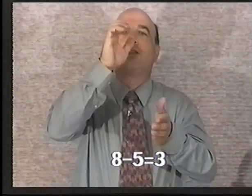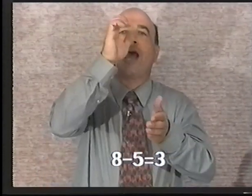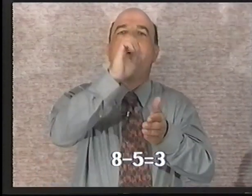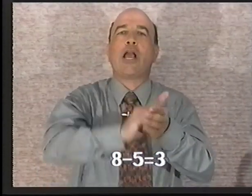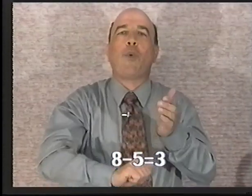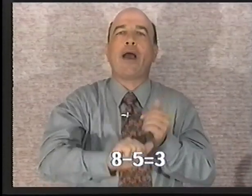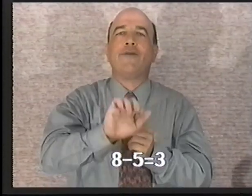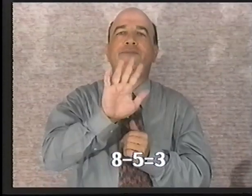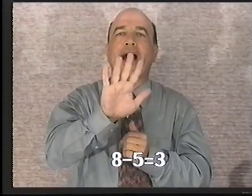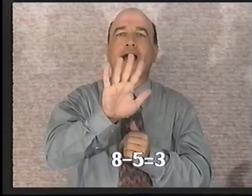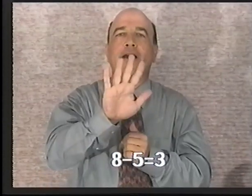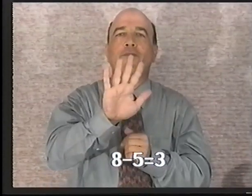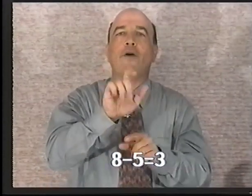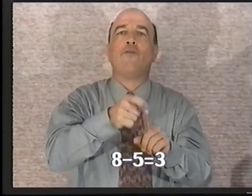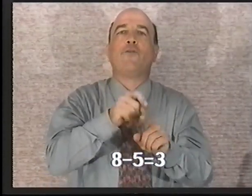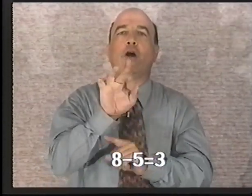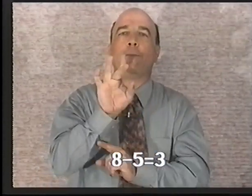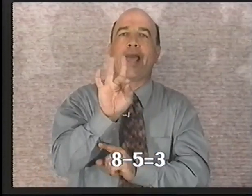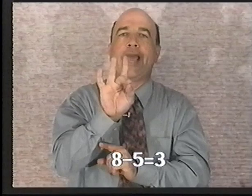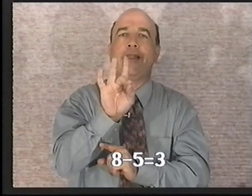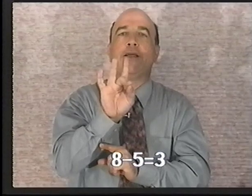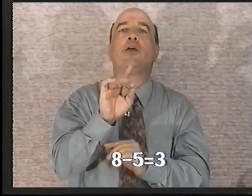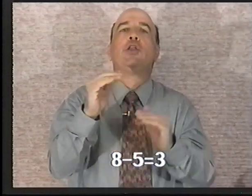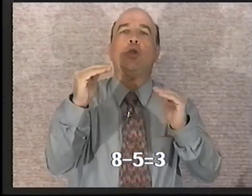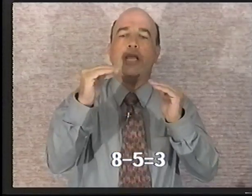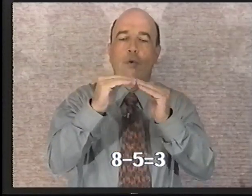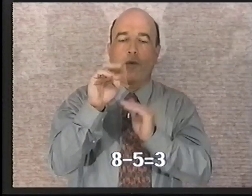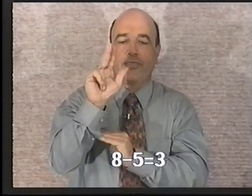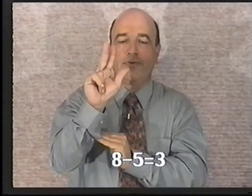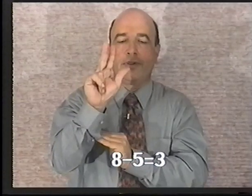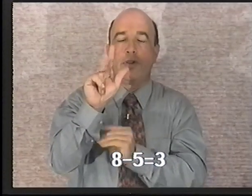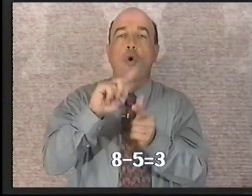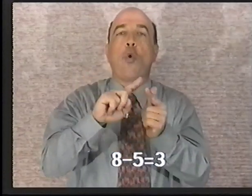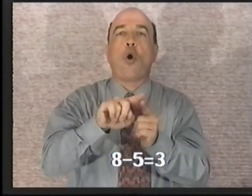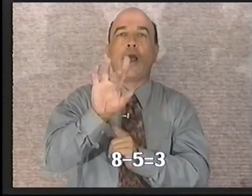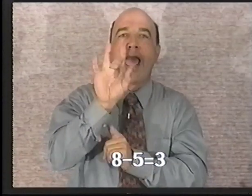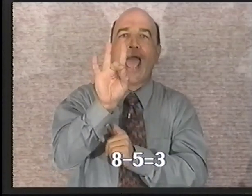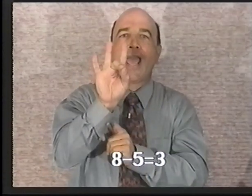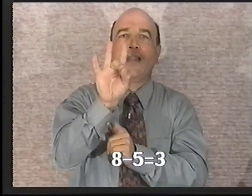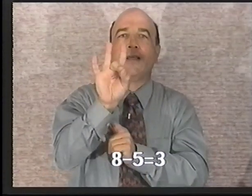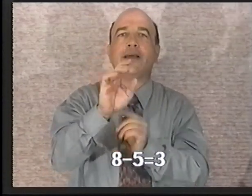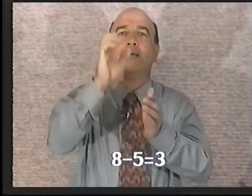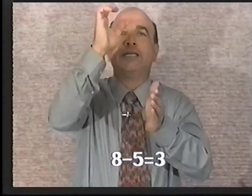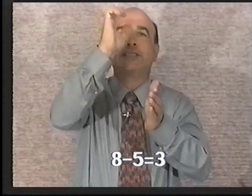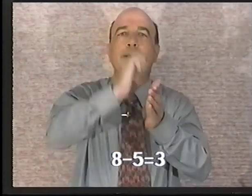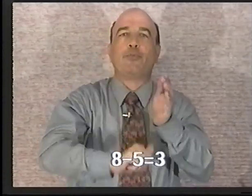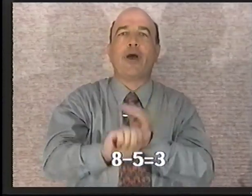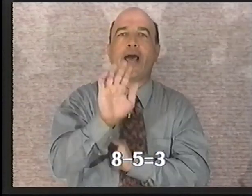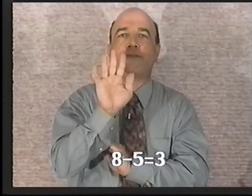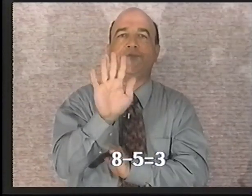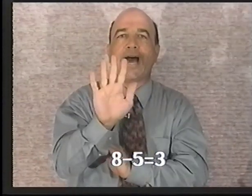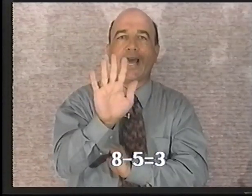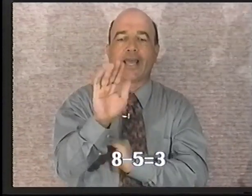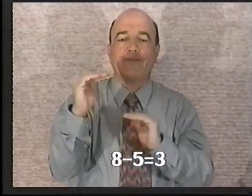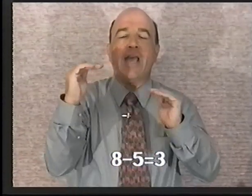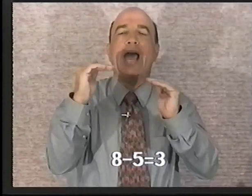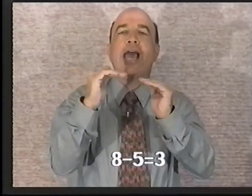Take away 5 from 8 equals 3, or 8 subtract 5